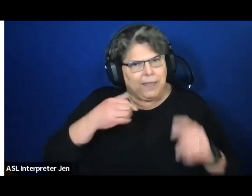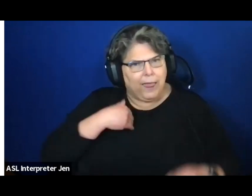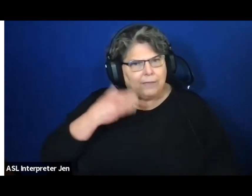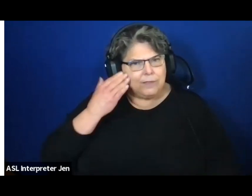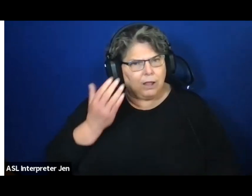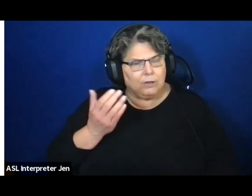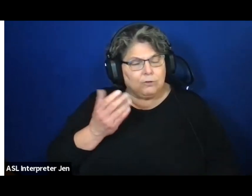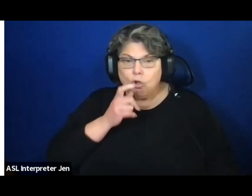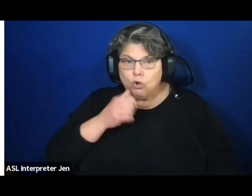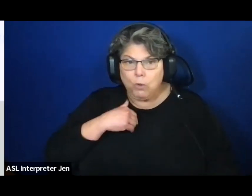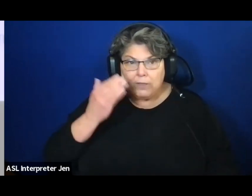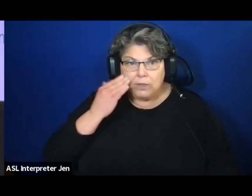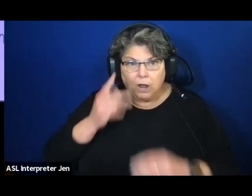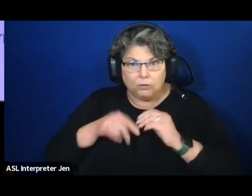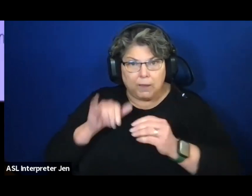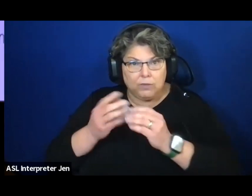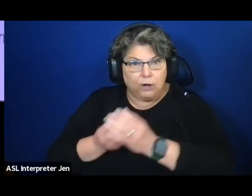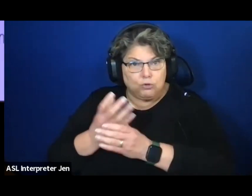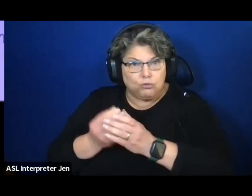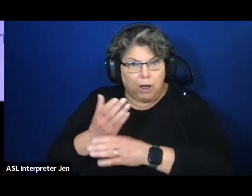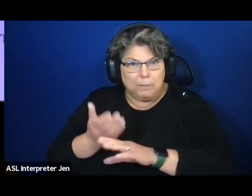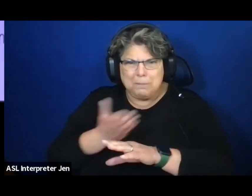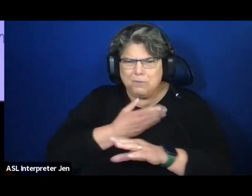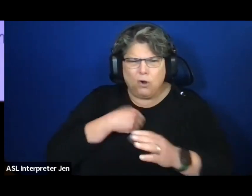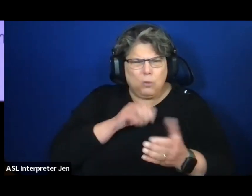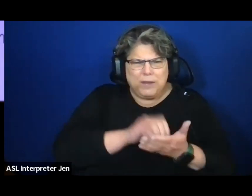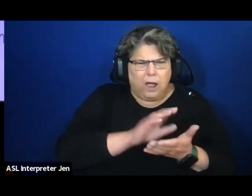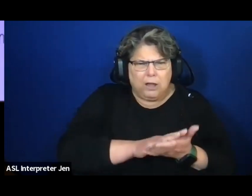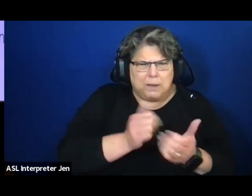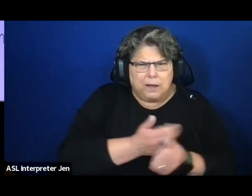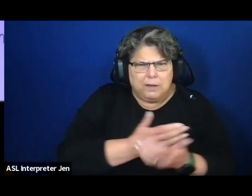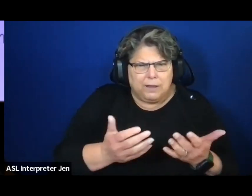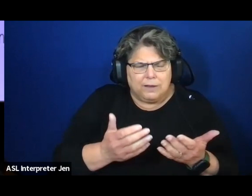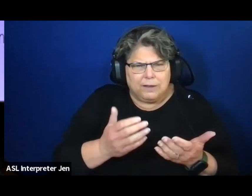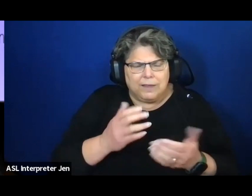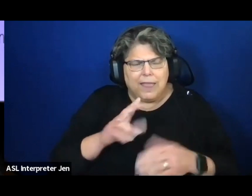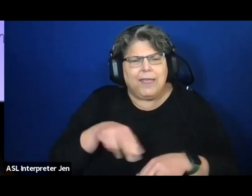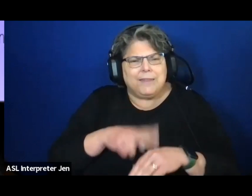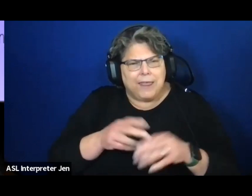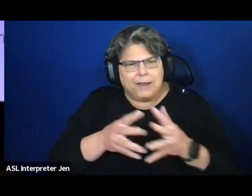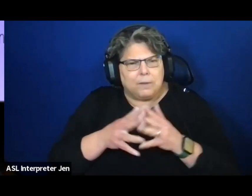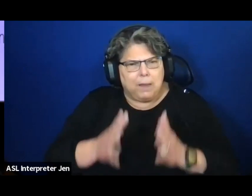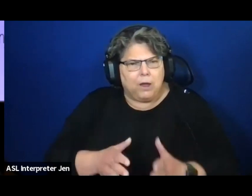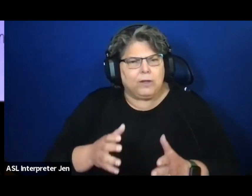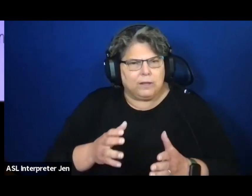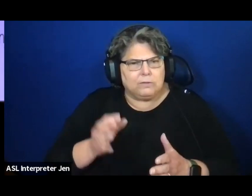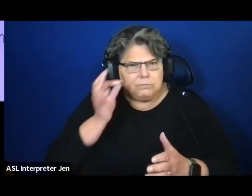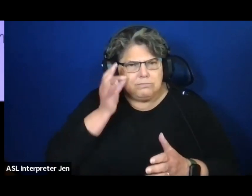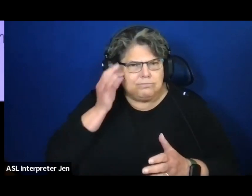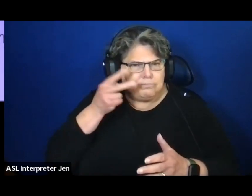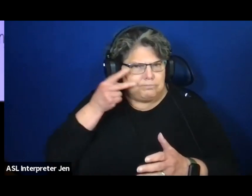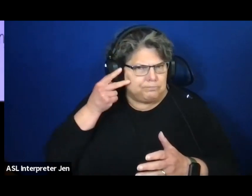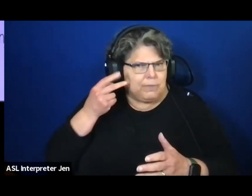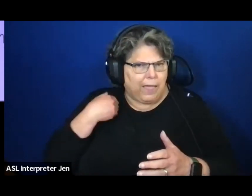had the knowledge about this crop? Before we even document anything about this crop, Native Americans had the knowledge.